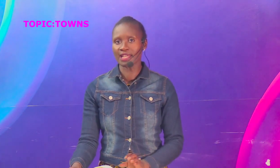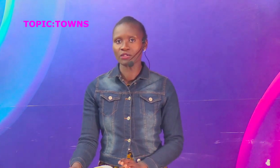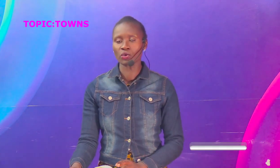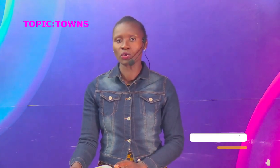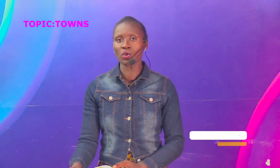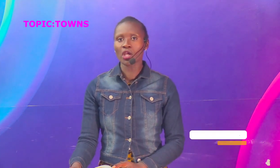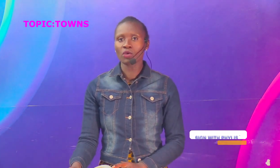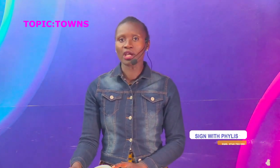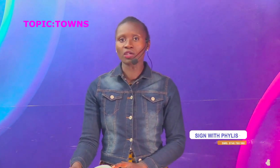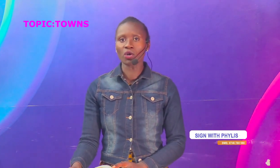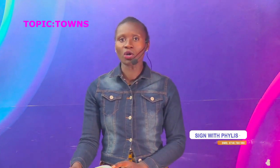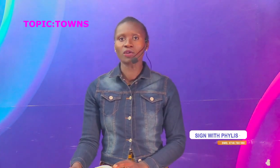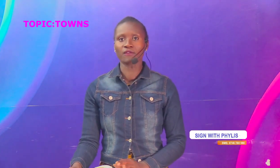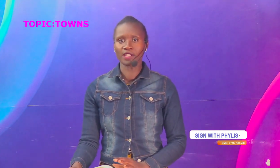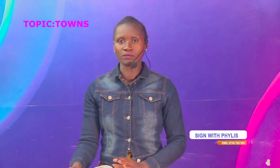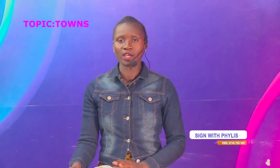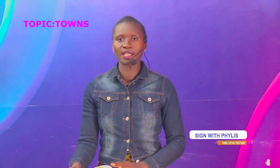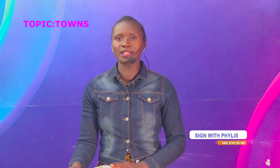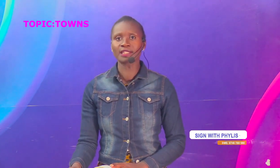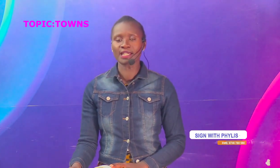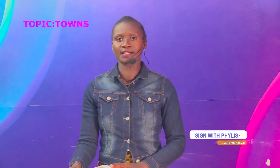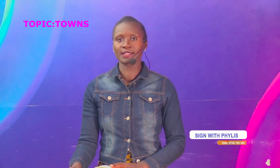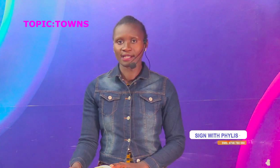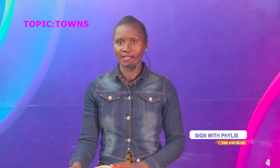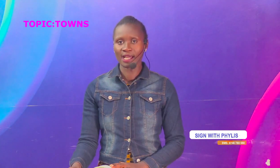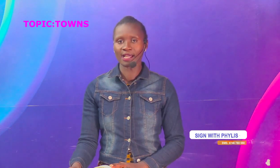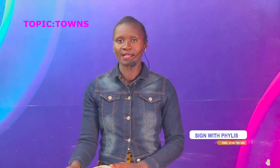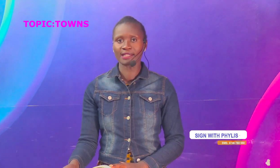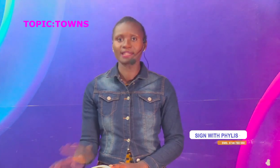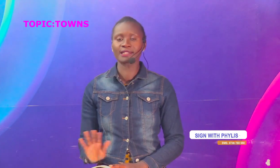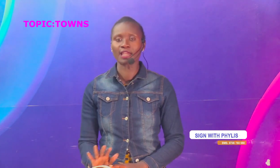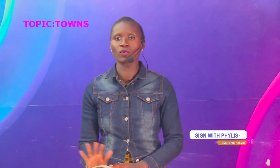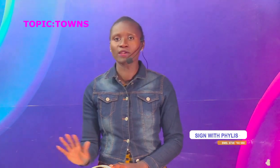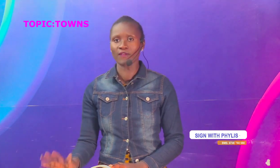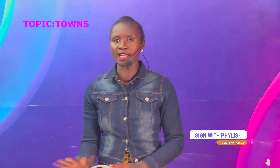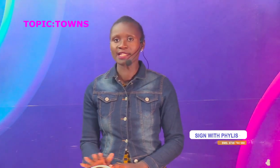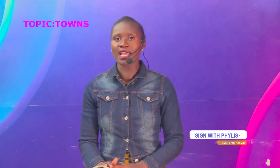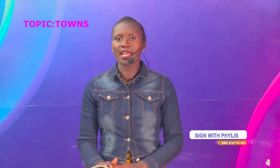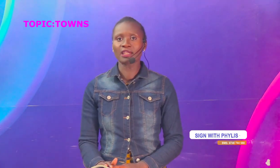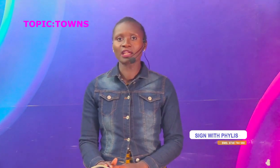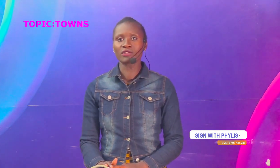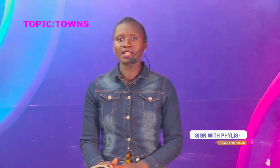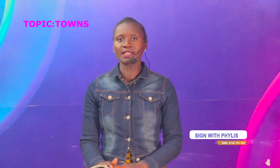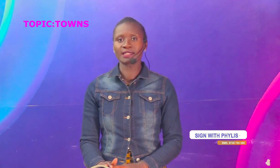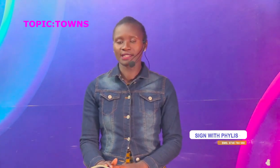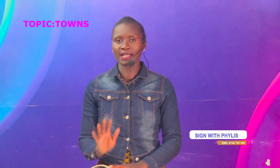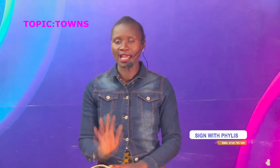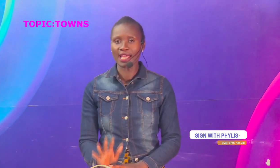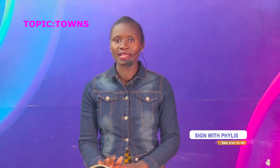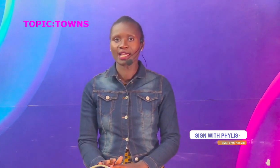you, you can go on Facebook and just search Sign with Phyllis, and then you just like and